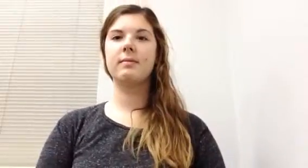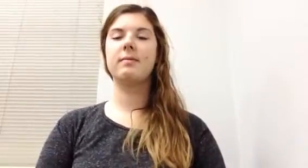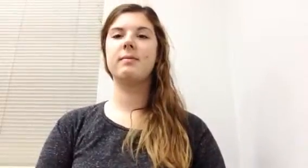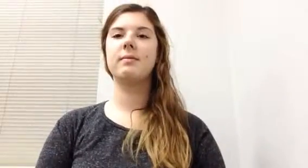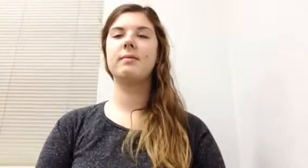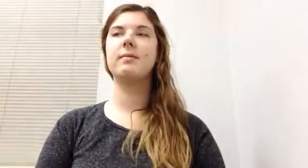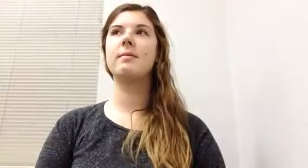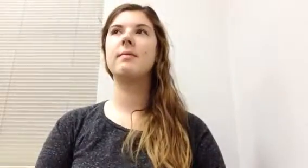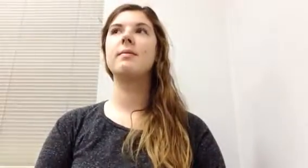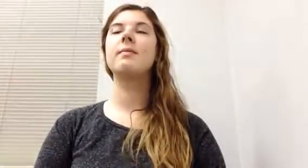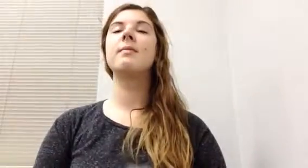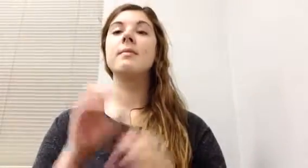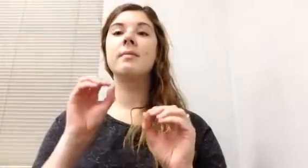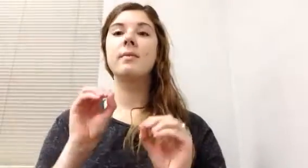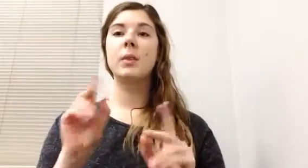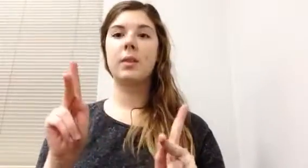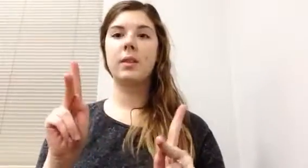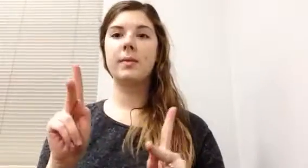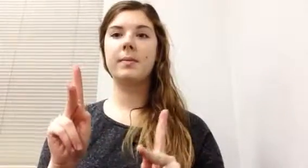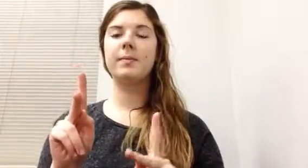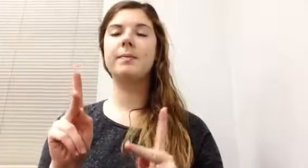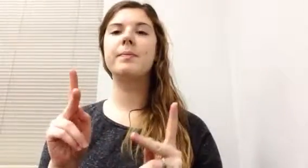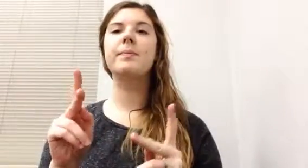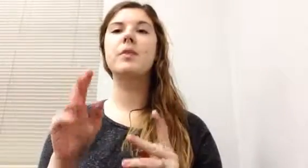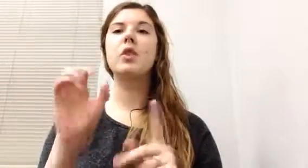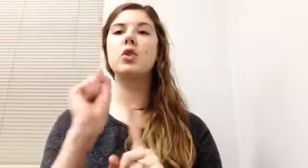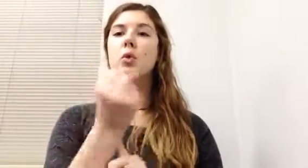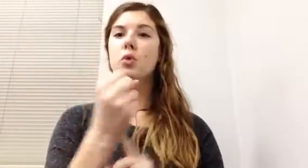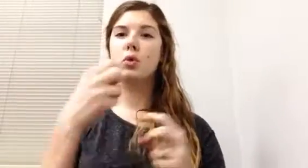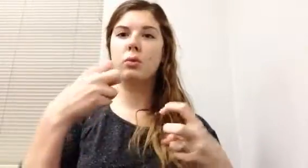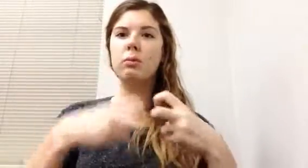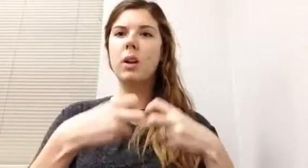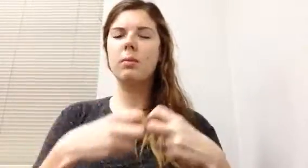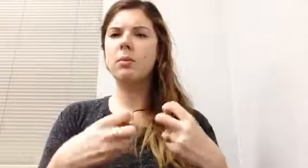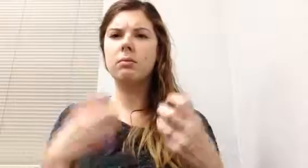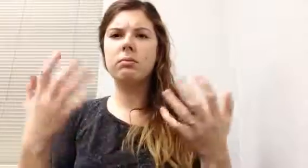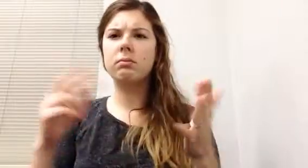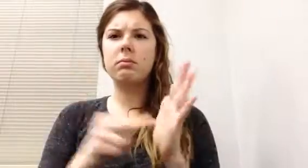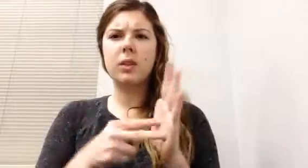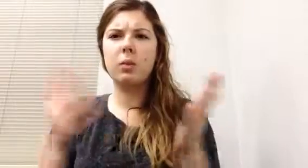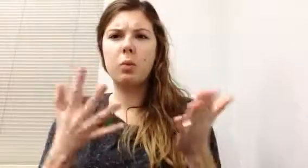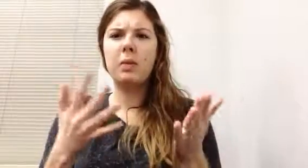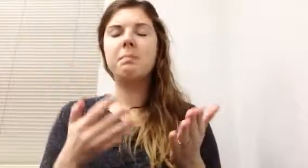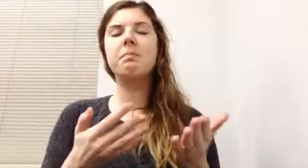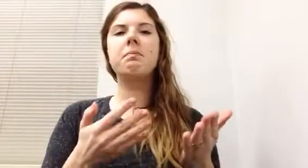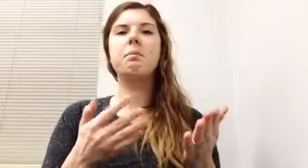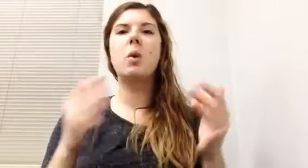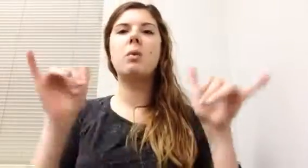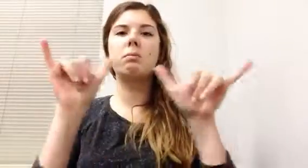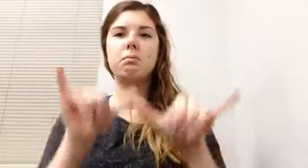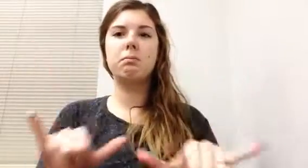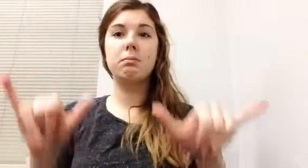Okay. So what is a social problem? Well, it has to be a pattern that infects the entire